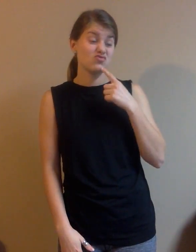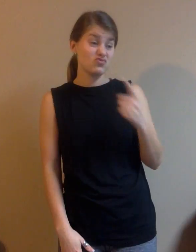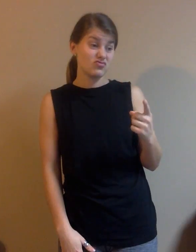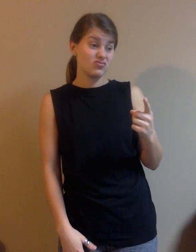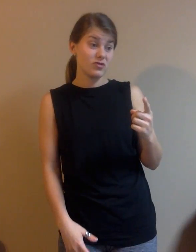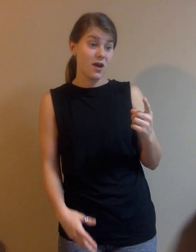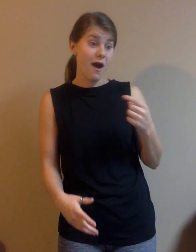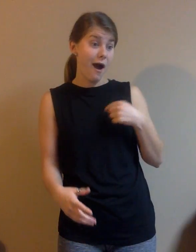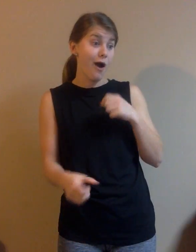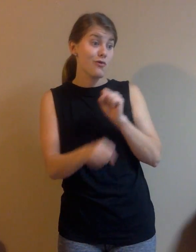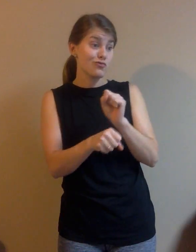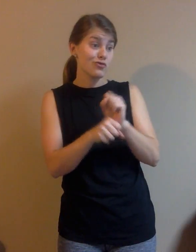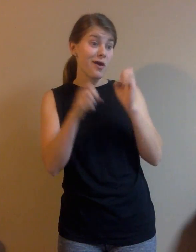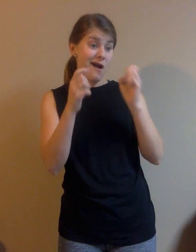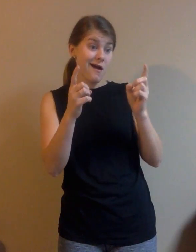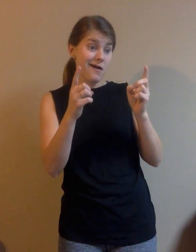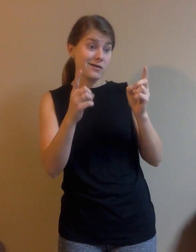my one night out all week.